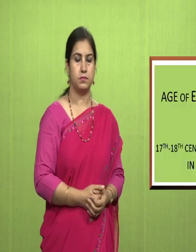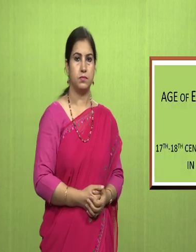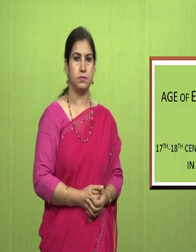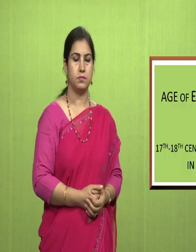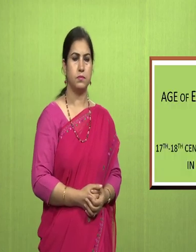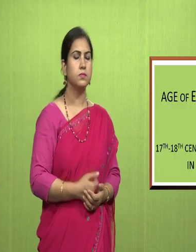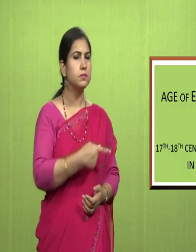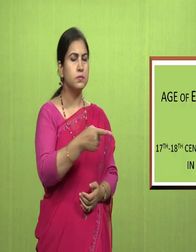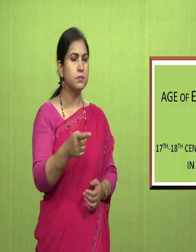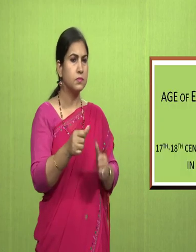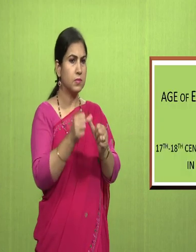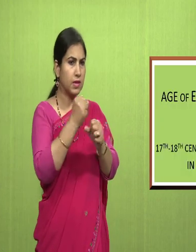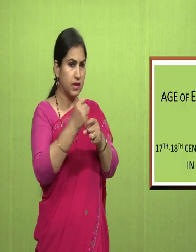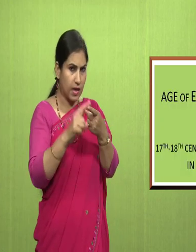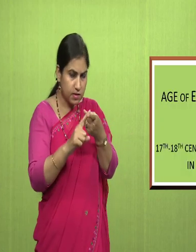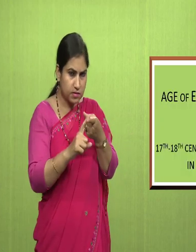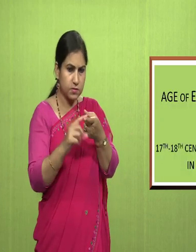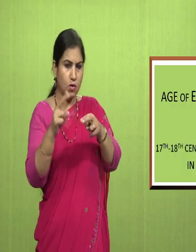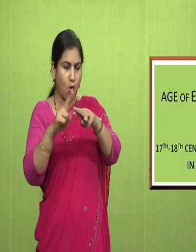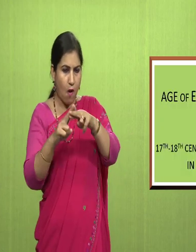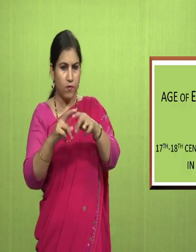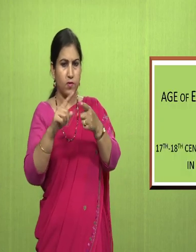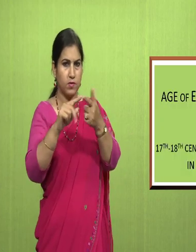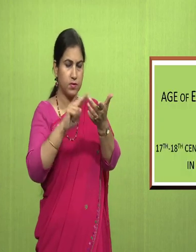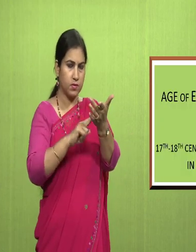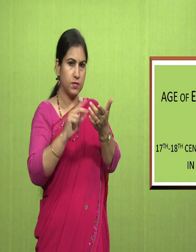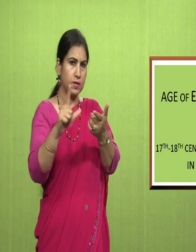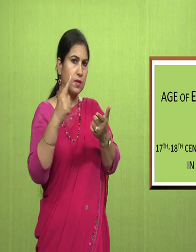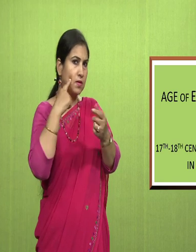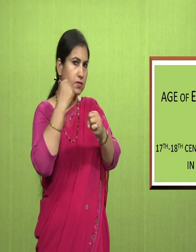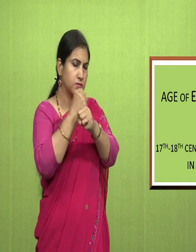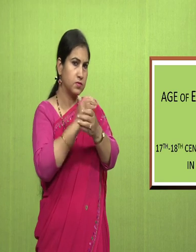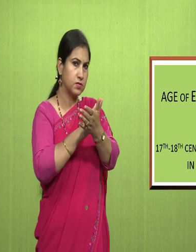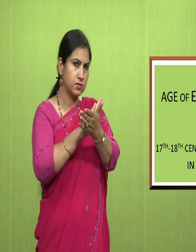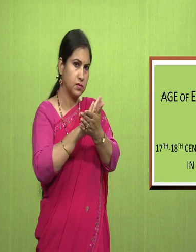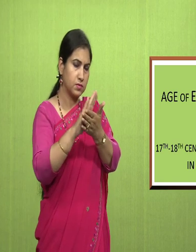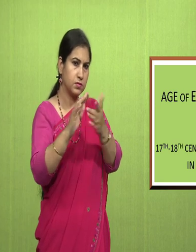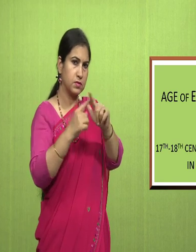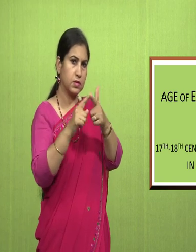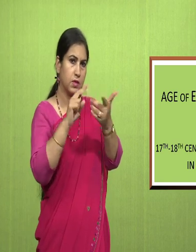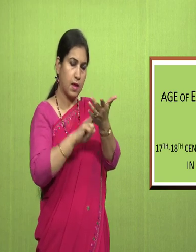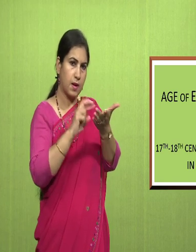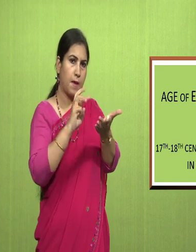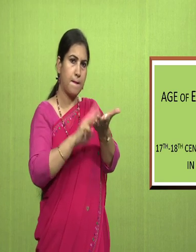The Age of Enlightenment was a movement that lasted between